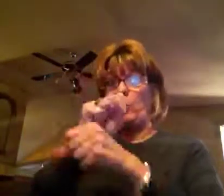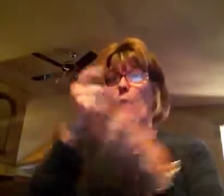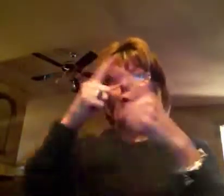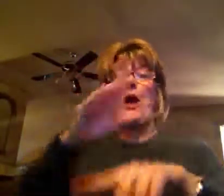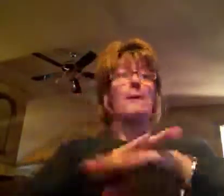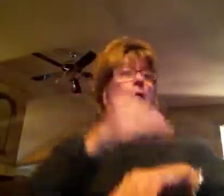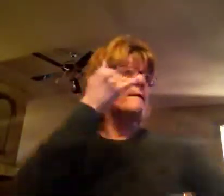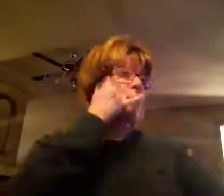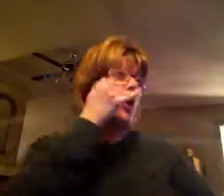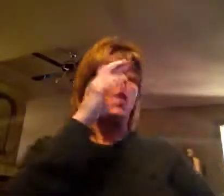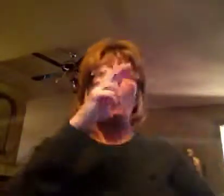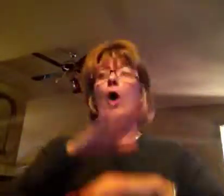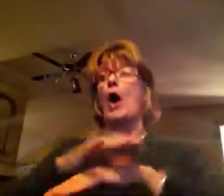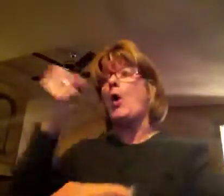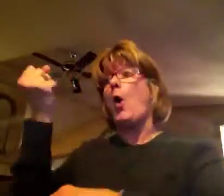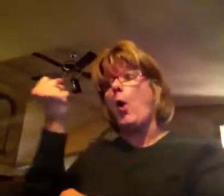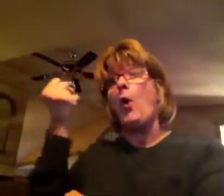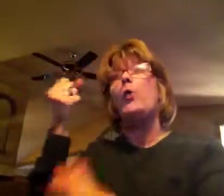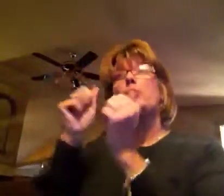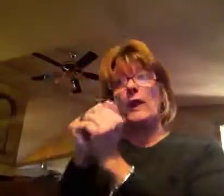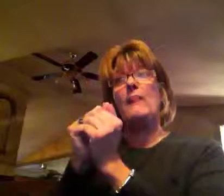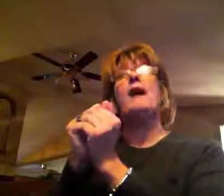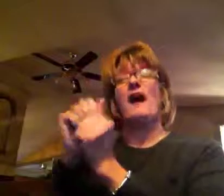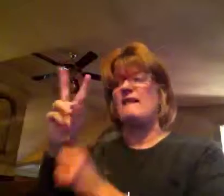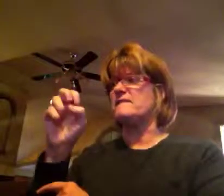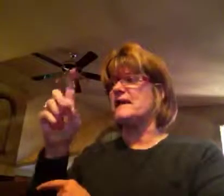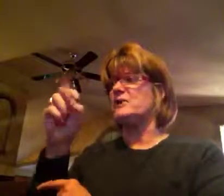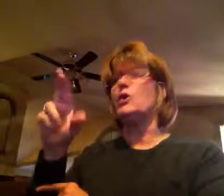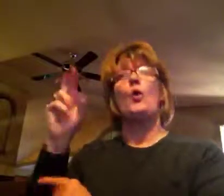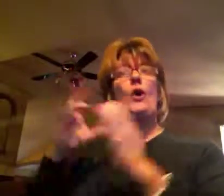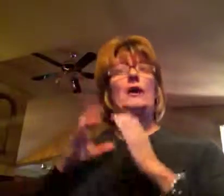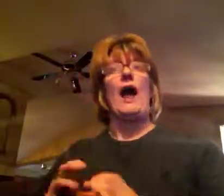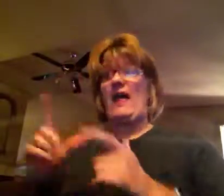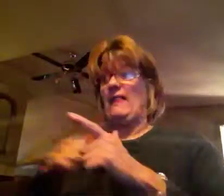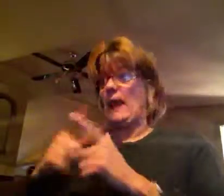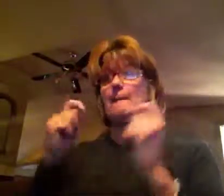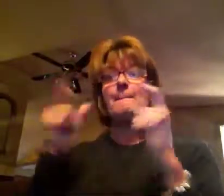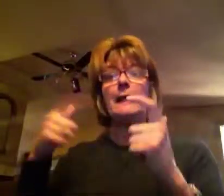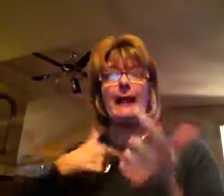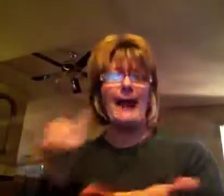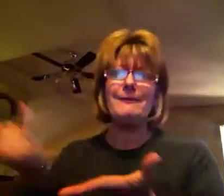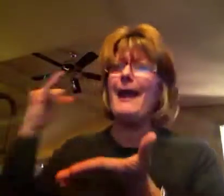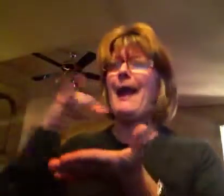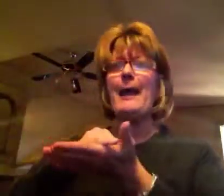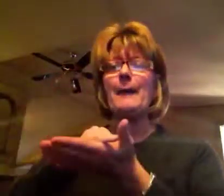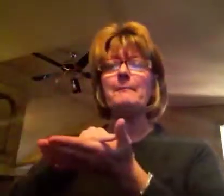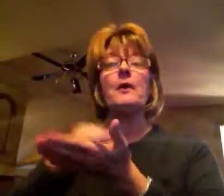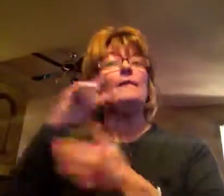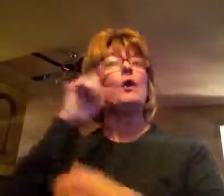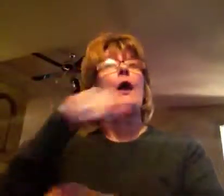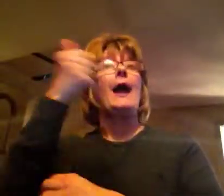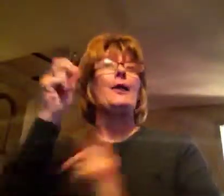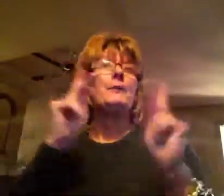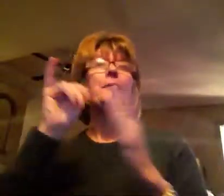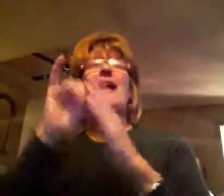with a vendor or client, and I would just have to immediately hang up. Now, for other people, the scenarios may vary, but,